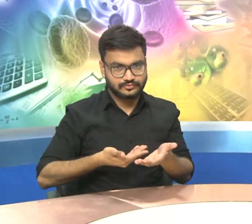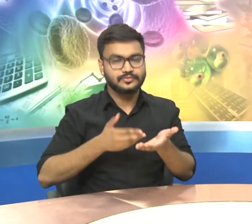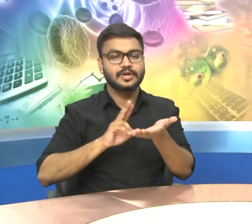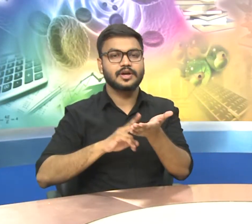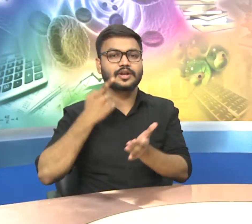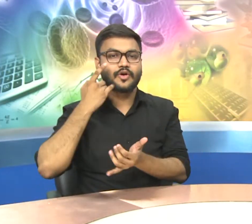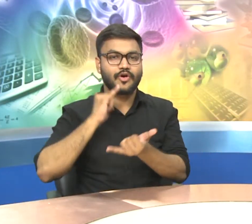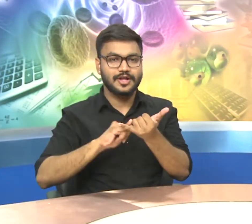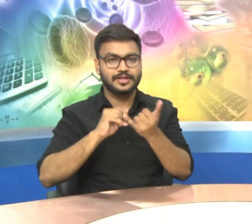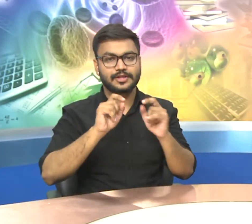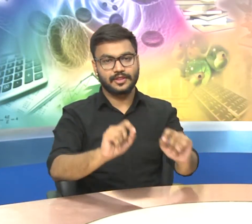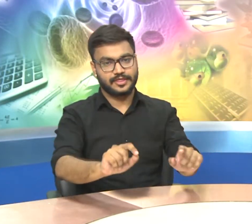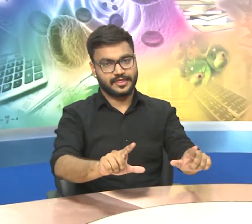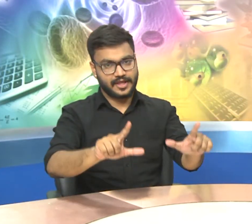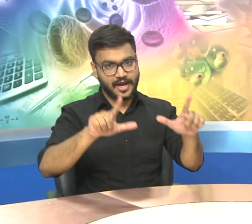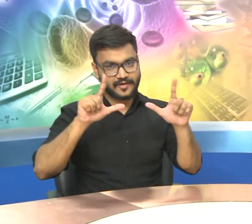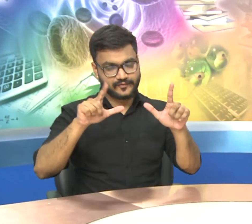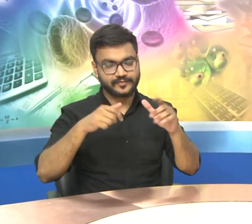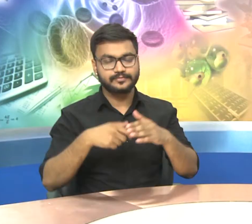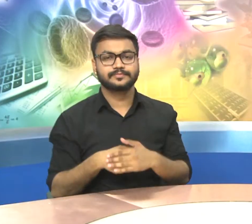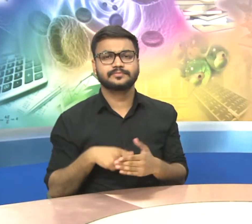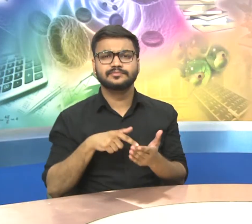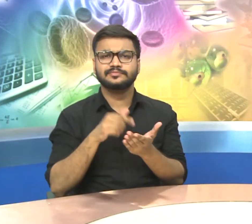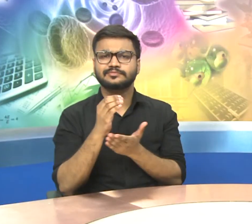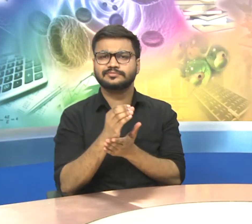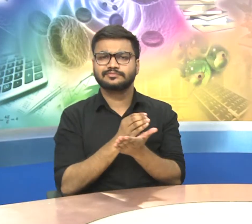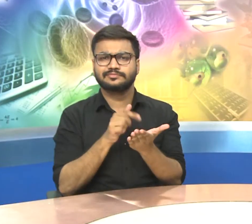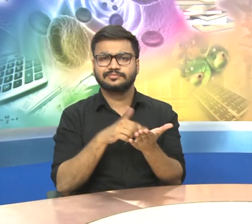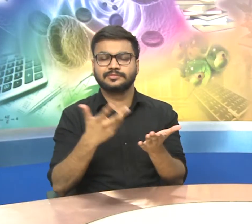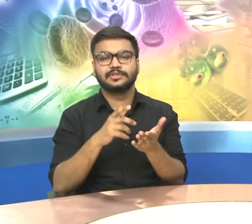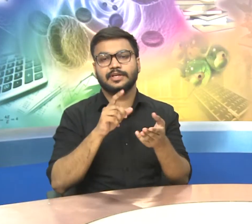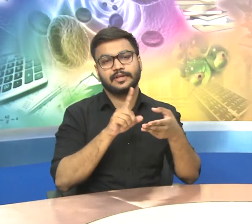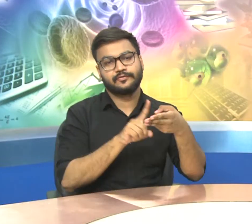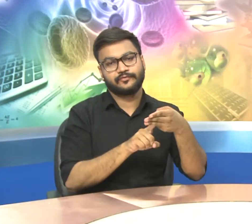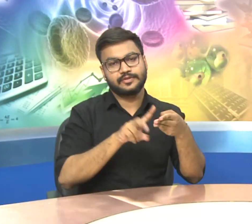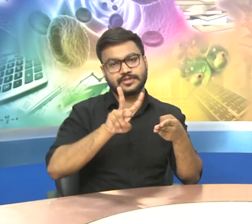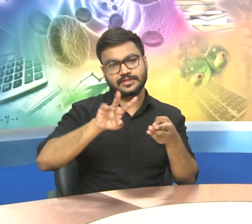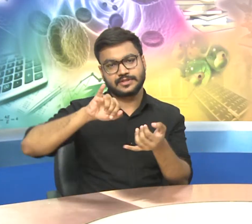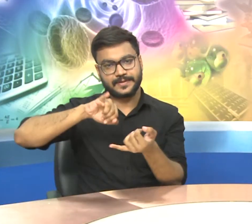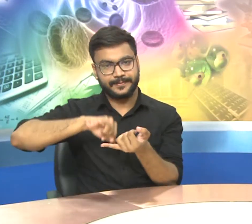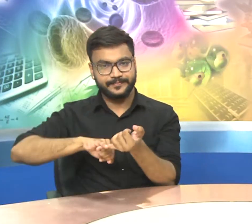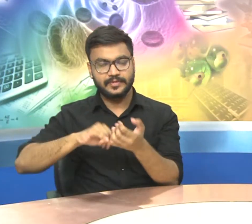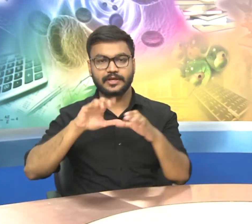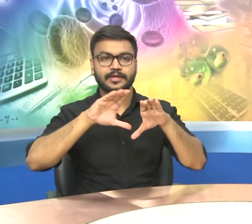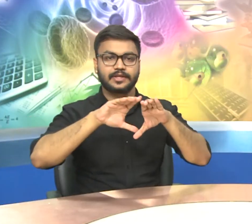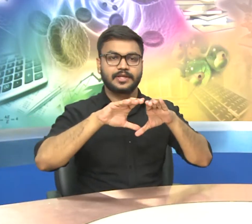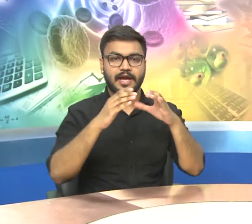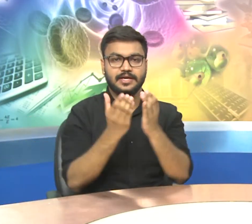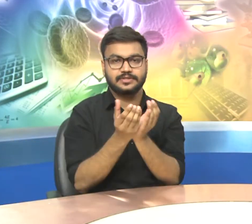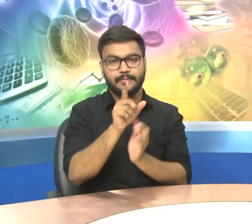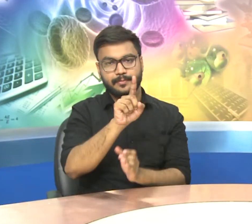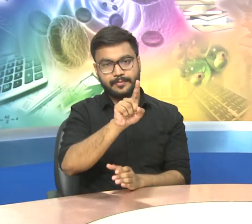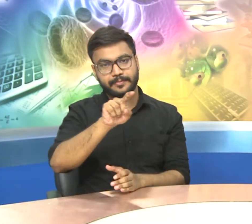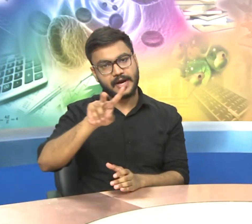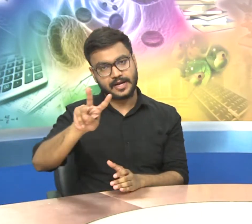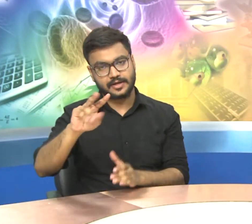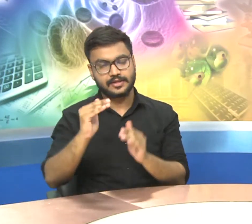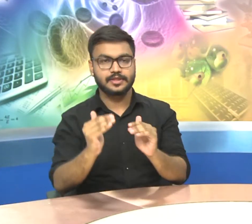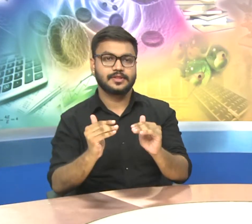Welcome to NIOS live classes. Subject Environmental Science, Class